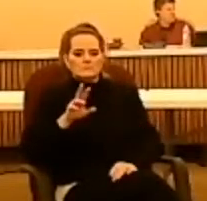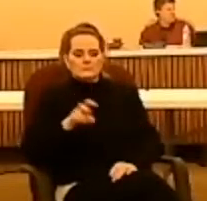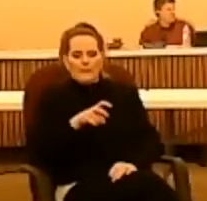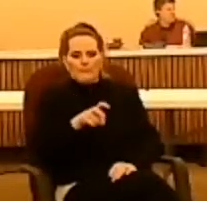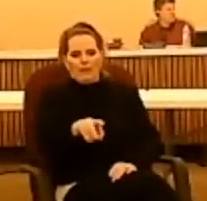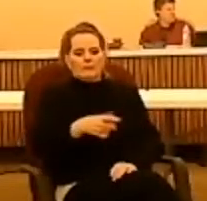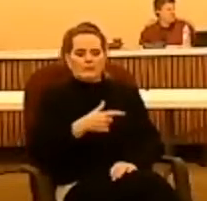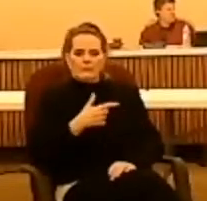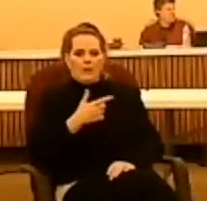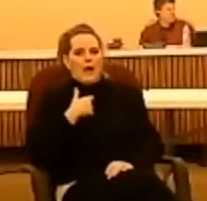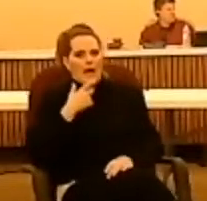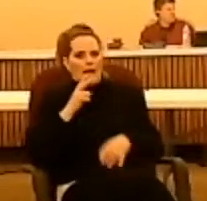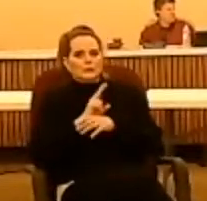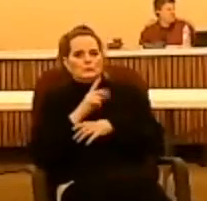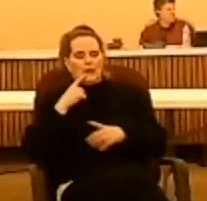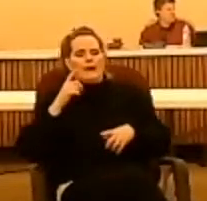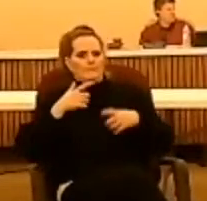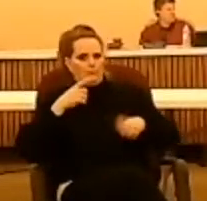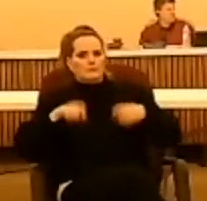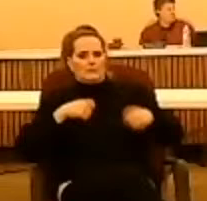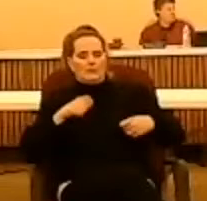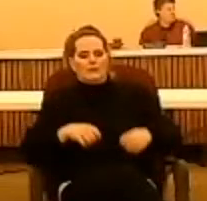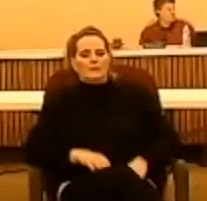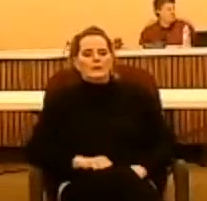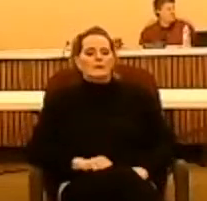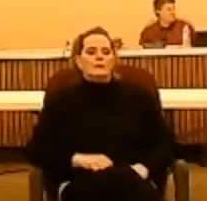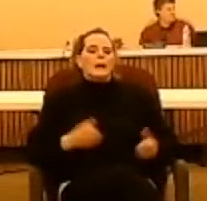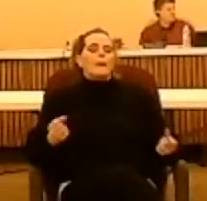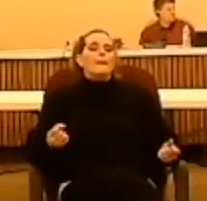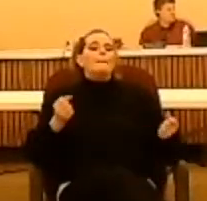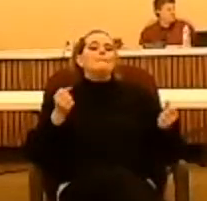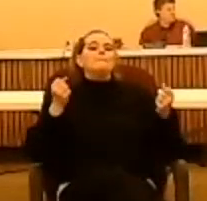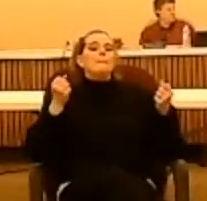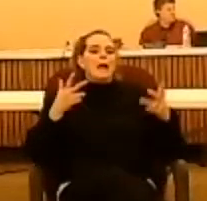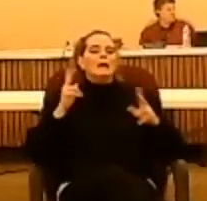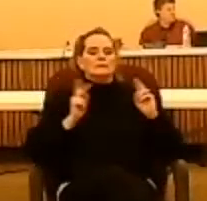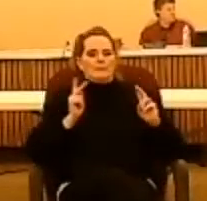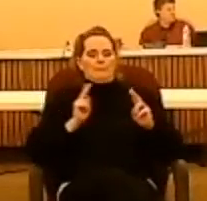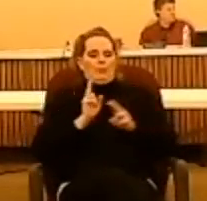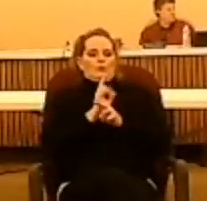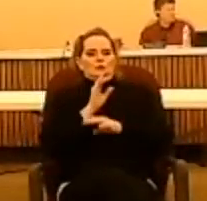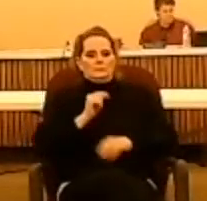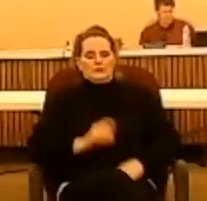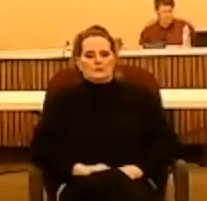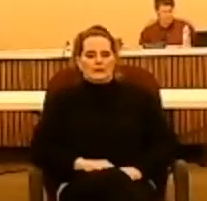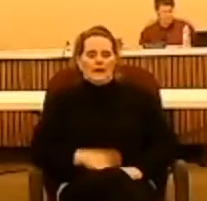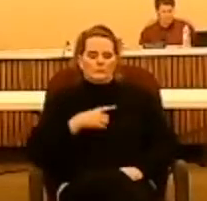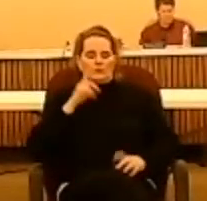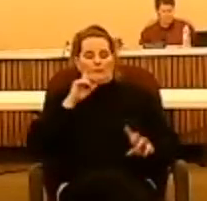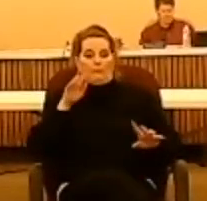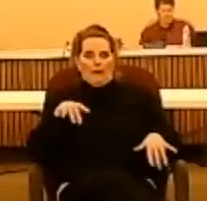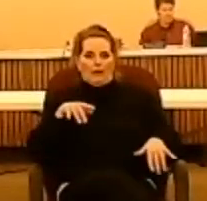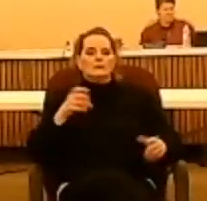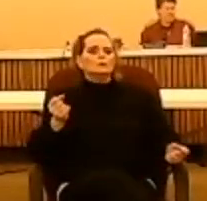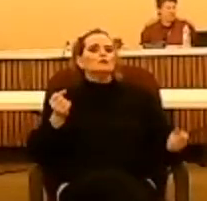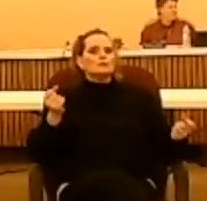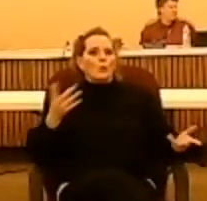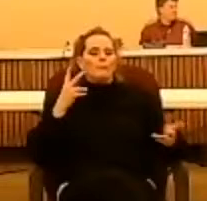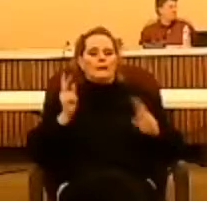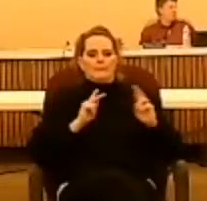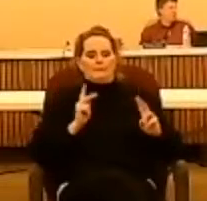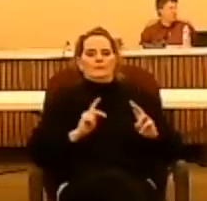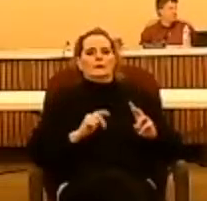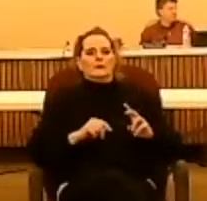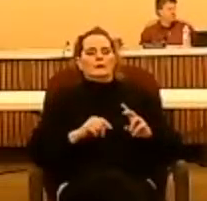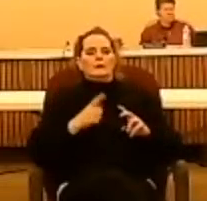and there is a lot of people use it. I was shocked when I, see how many people over the years it's